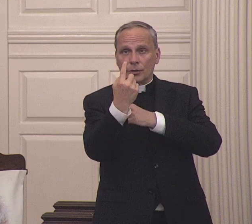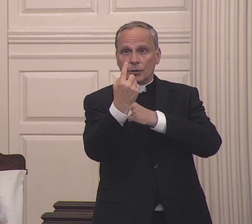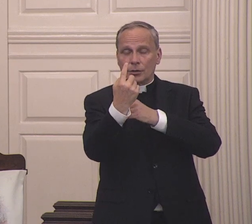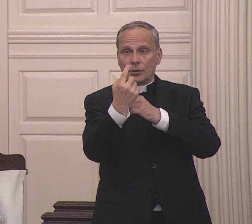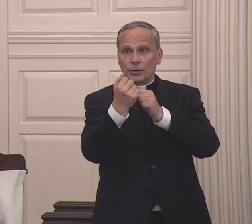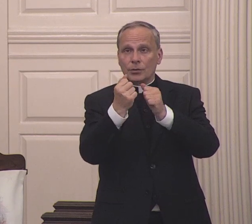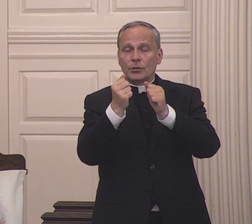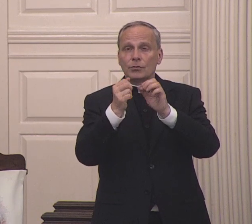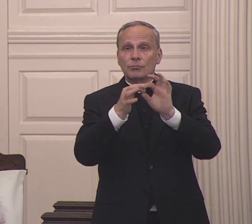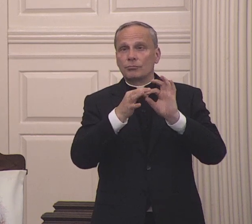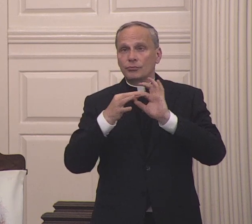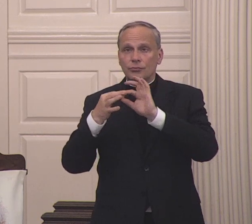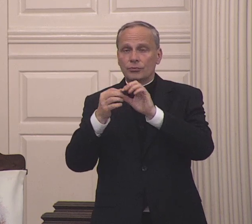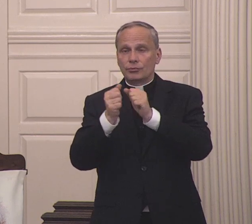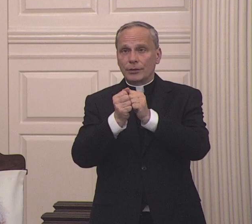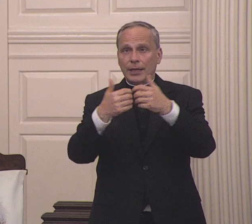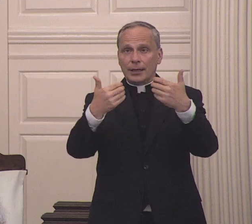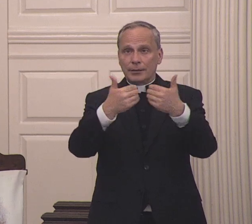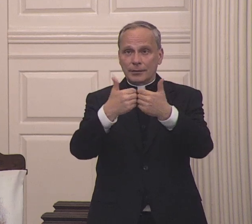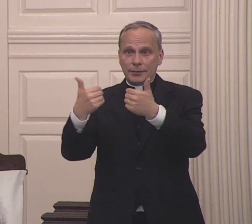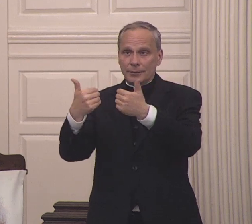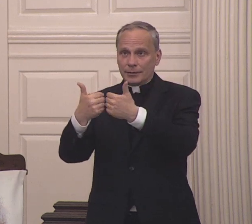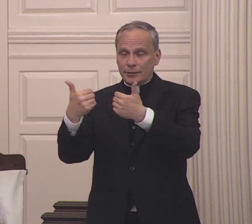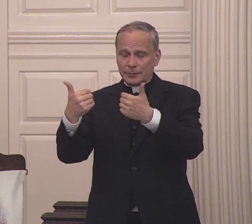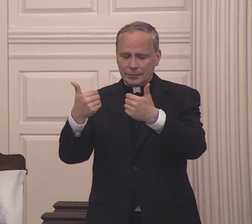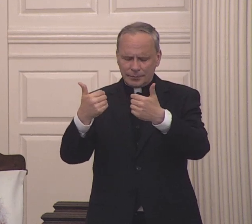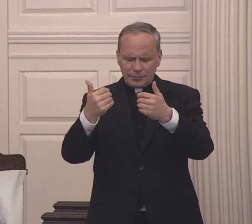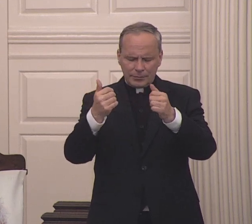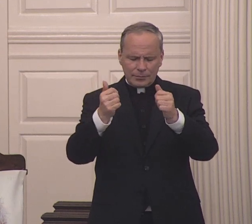unity through Christ our Lord.